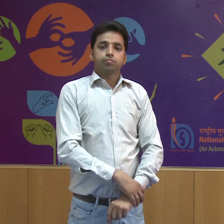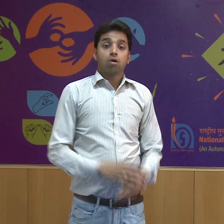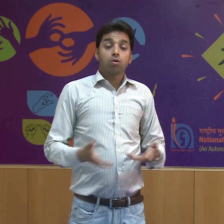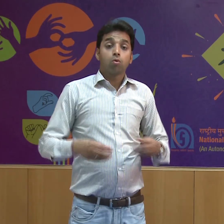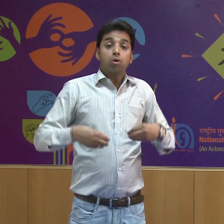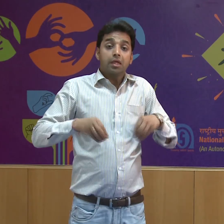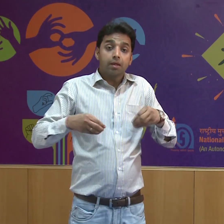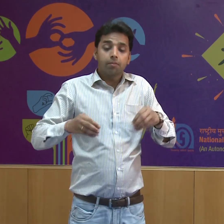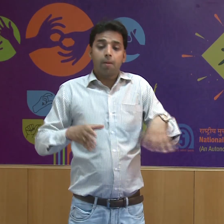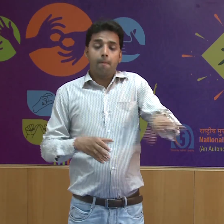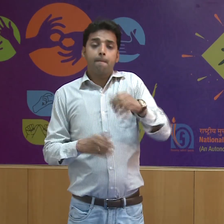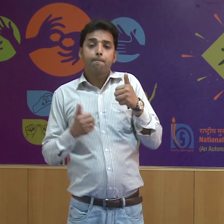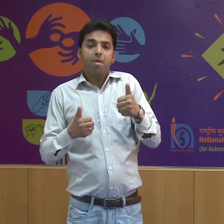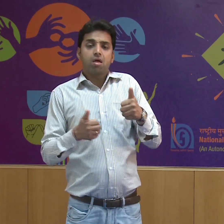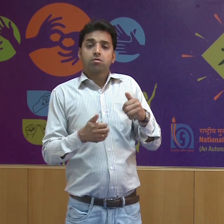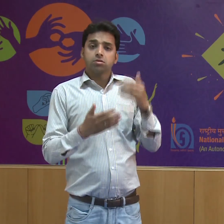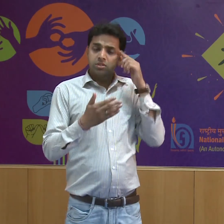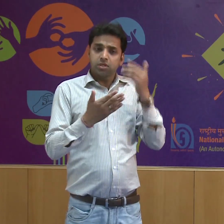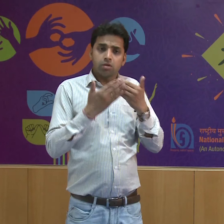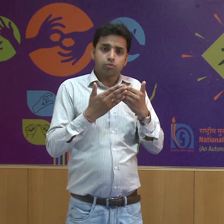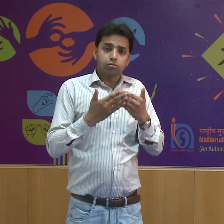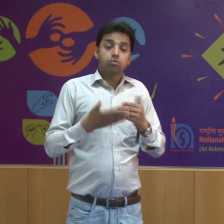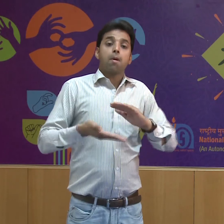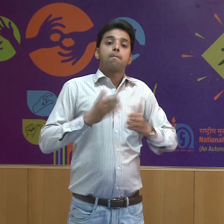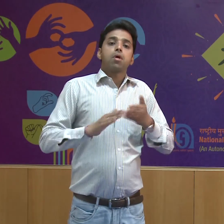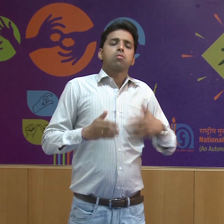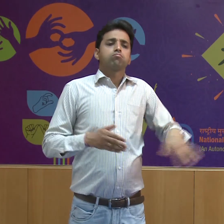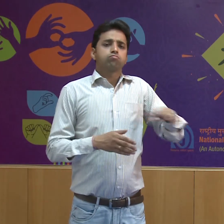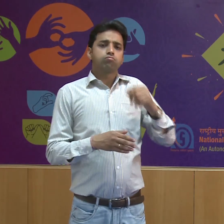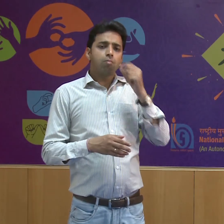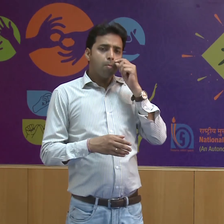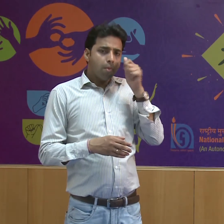To give the best education to talented men and women,